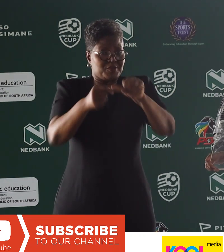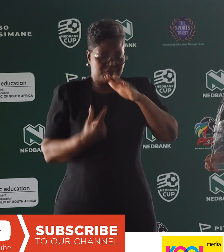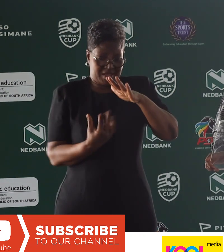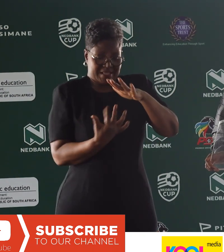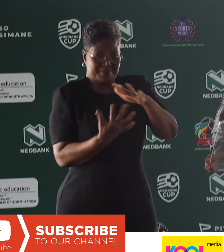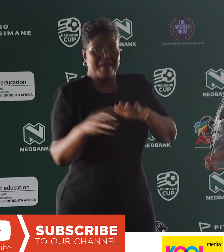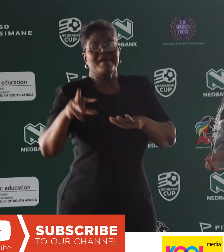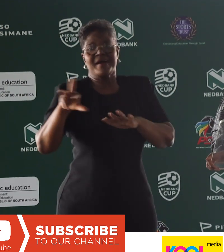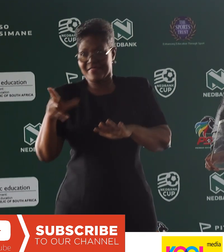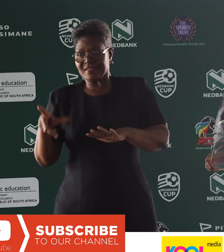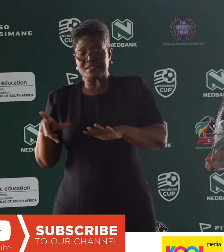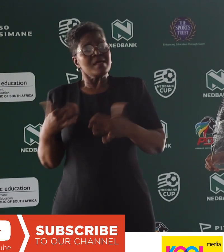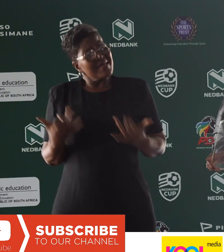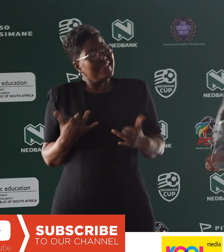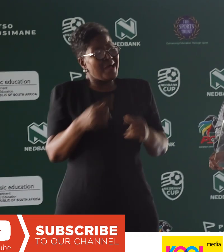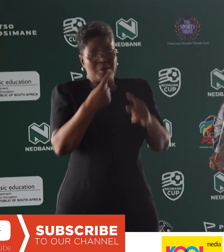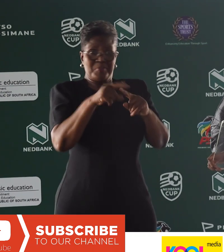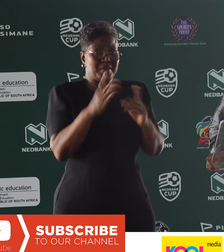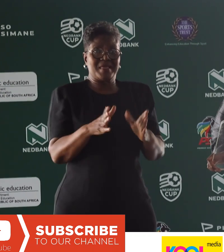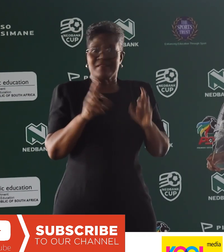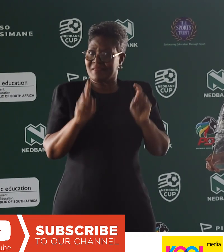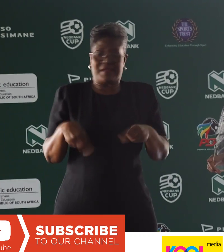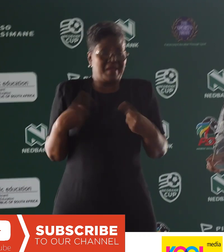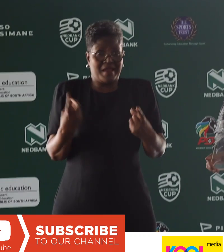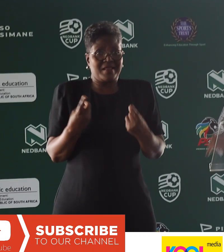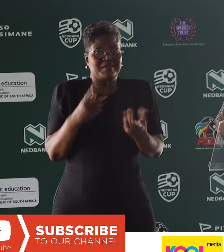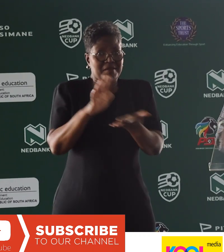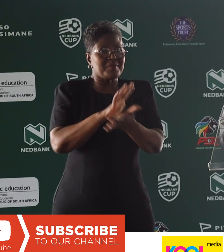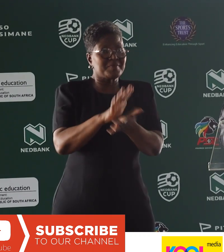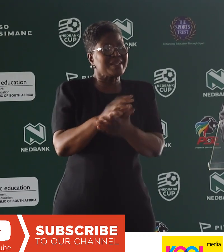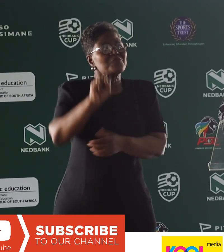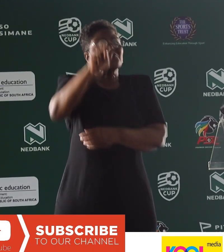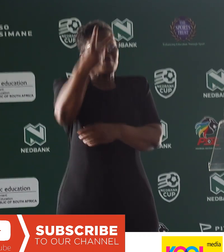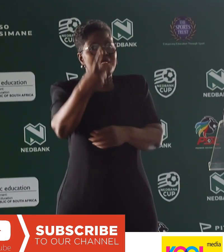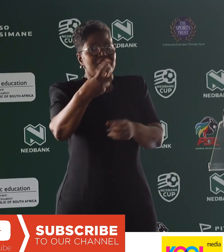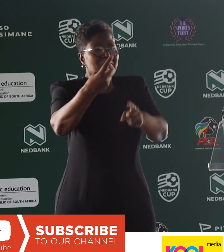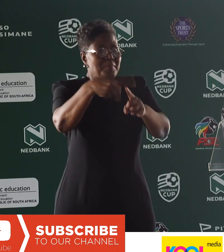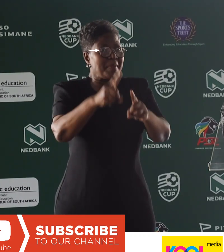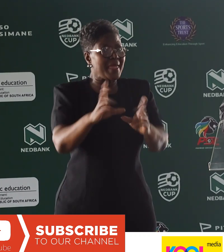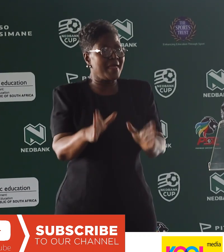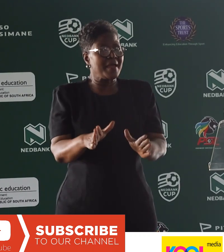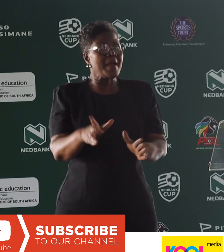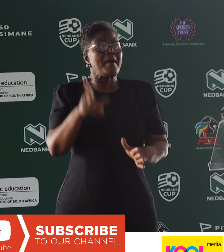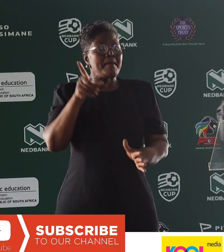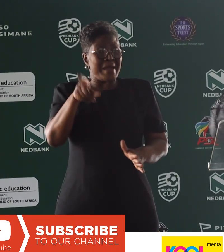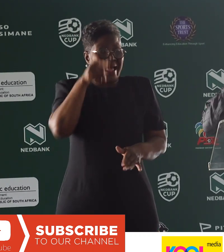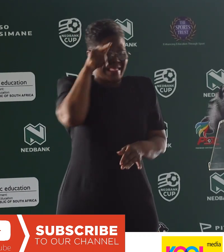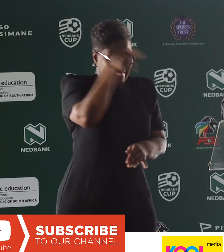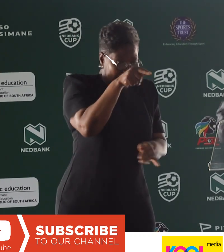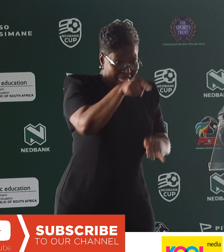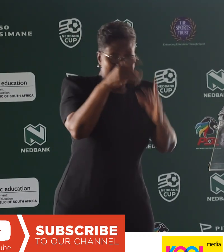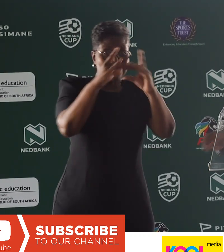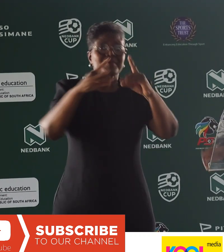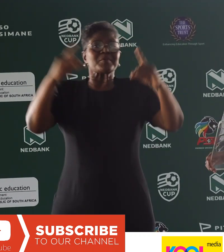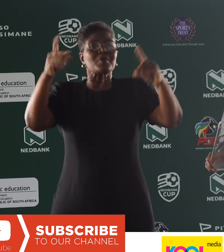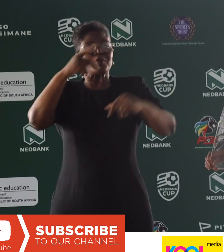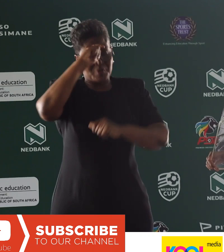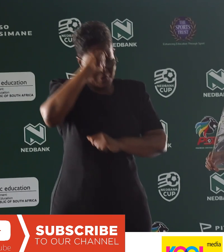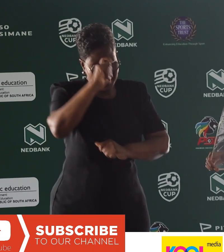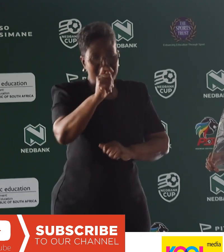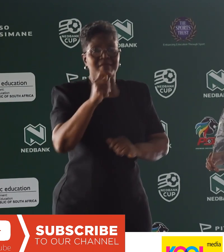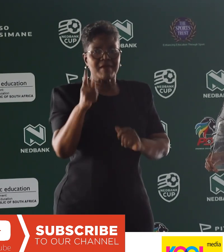saying players may not appreciate the 12th player, but the 12th player is on the field to recognize and to be inspired by these